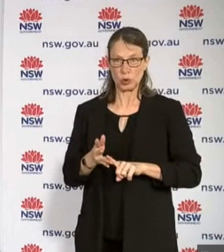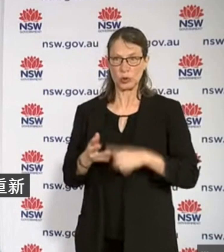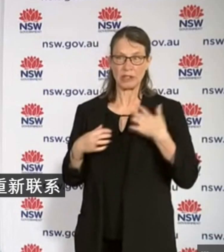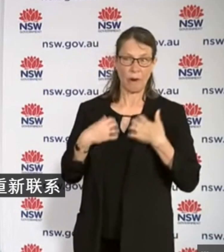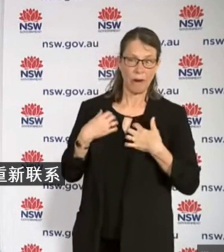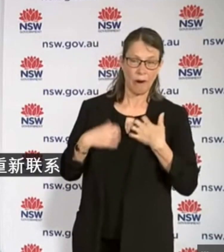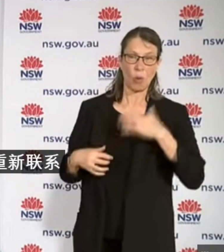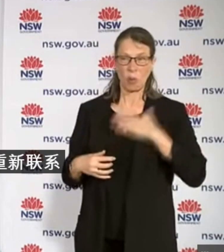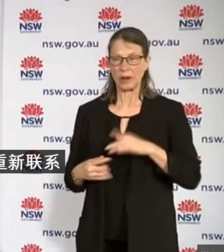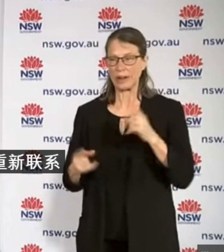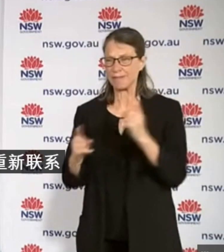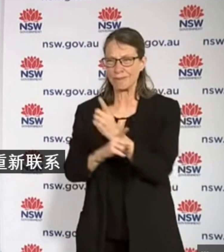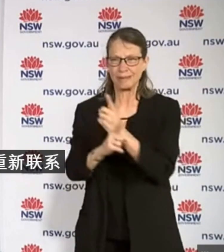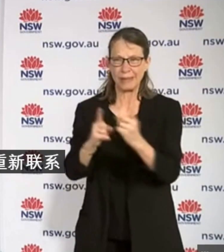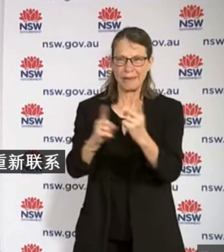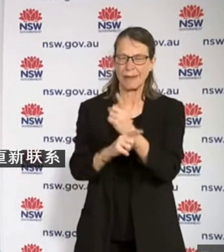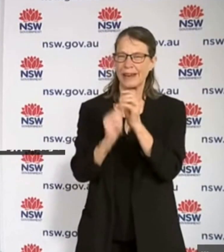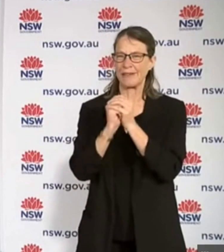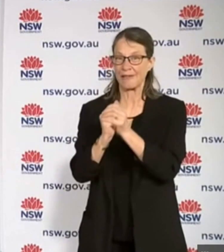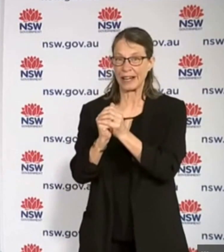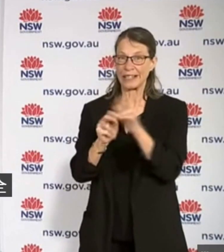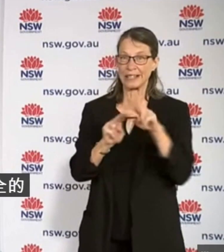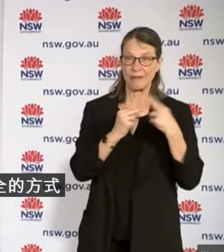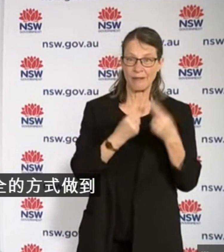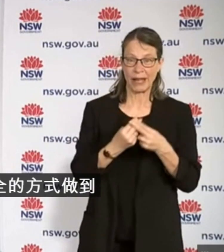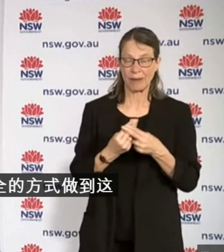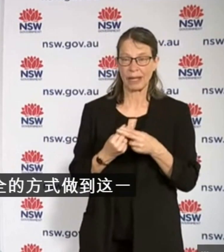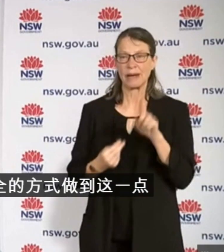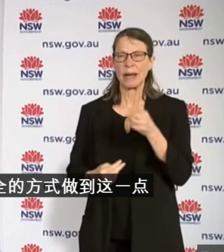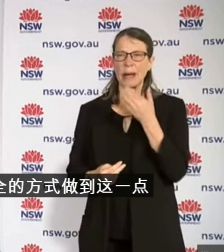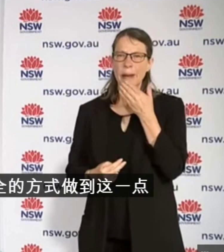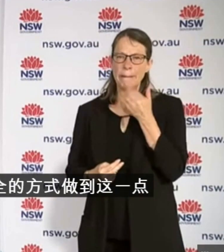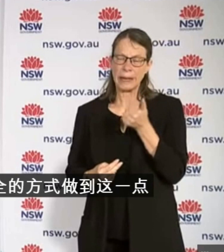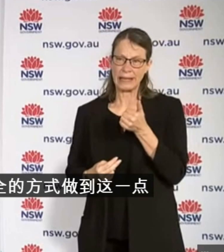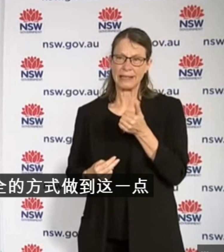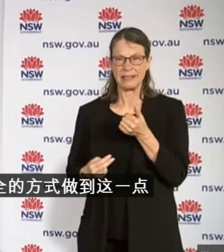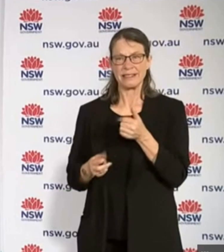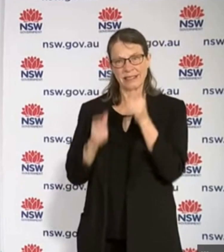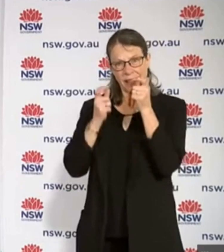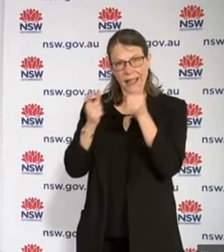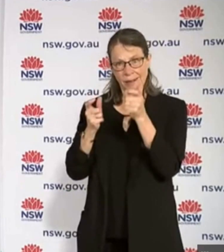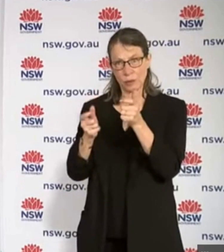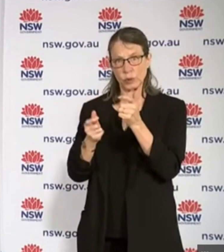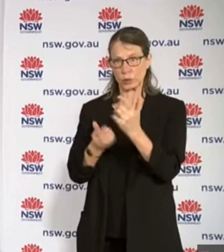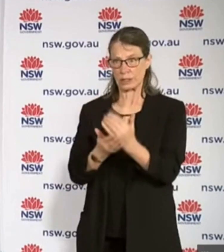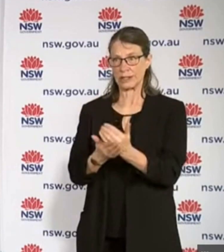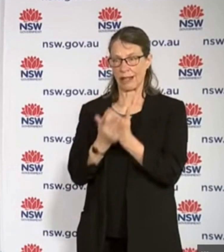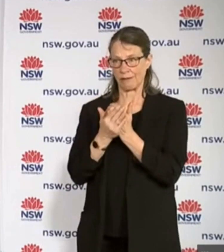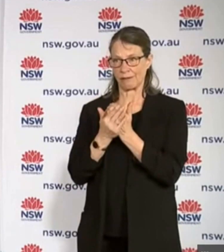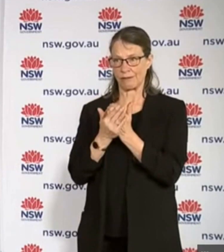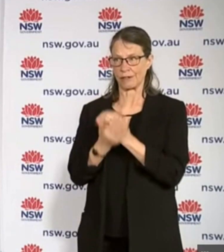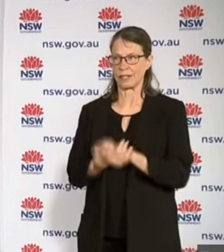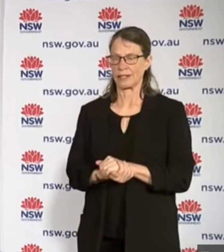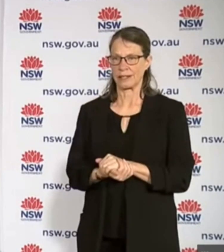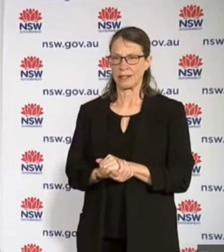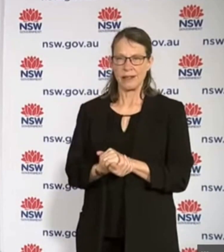with friends and family. However, if we can just do this in the most safest way, if we can limit the number of